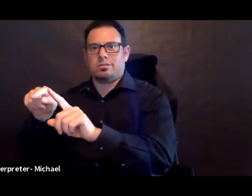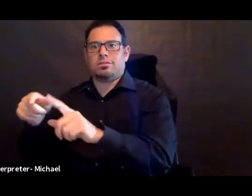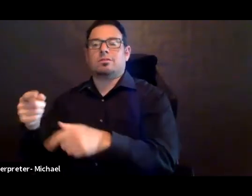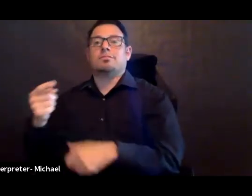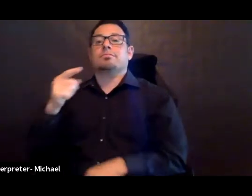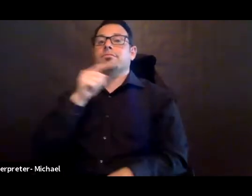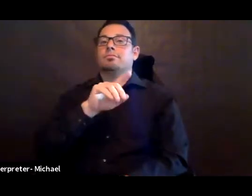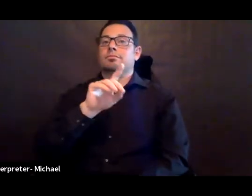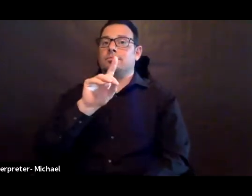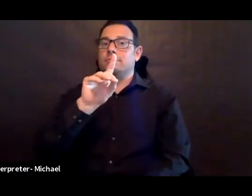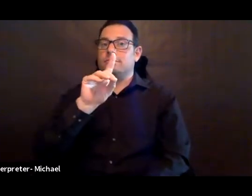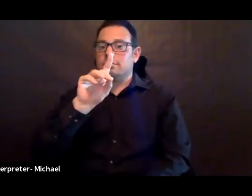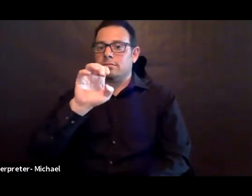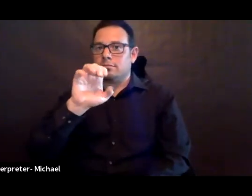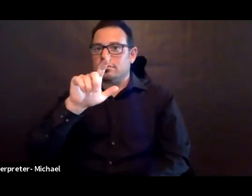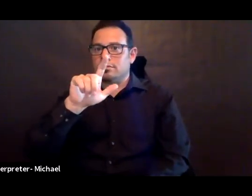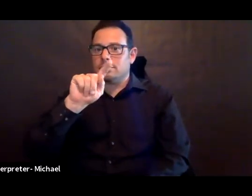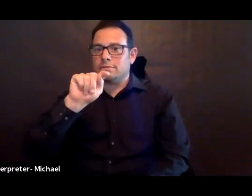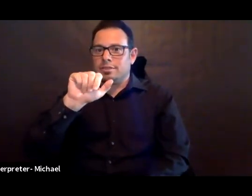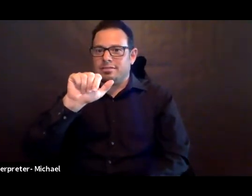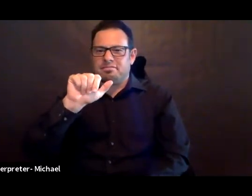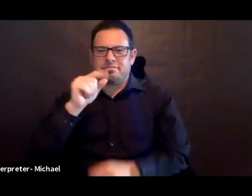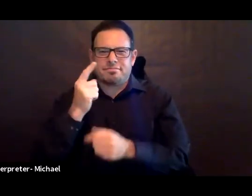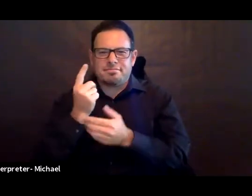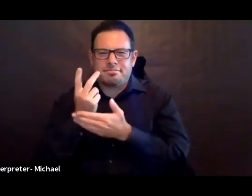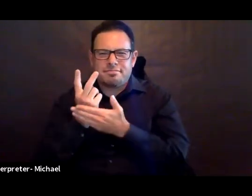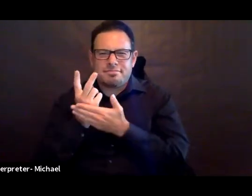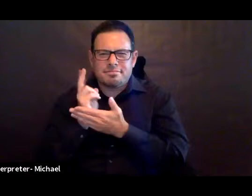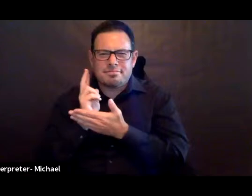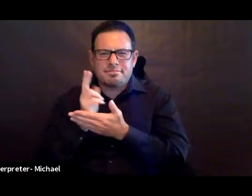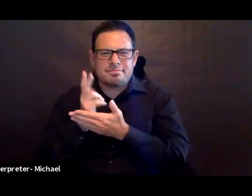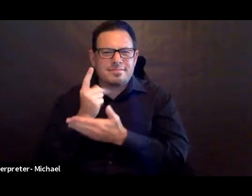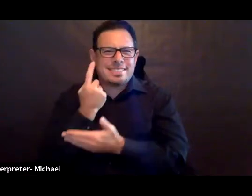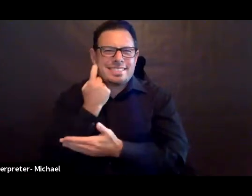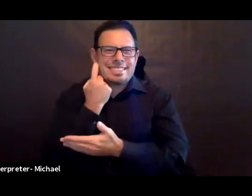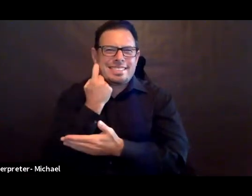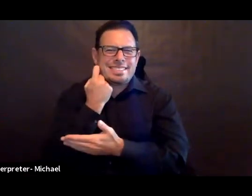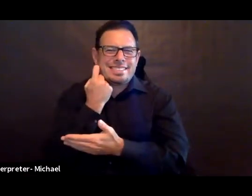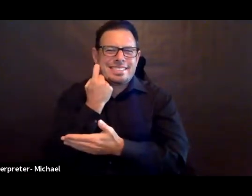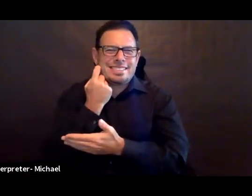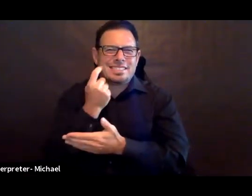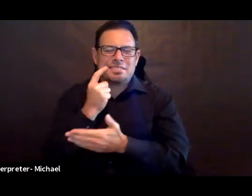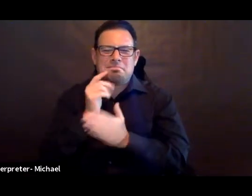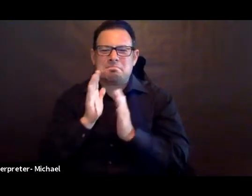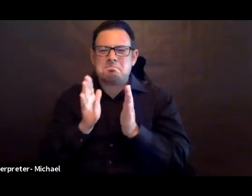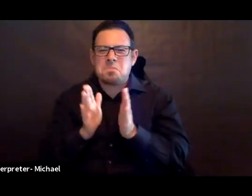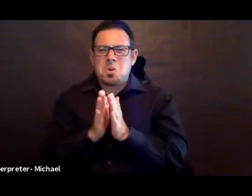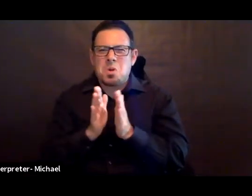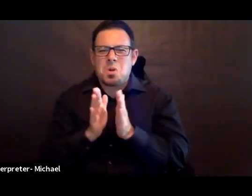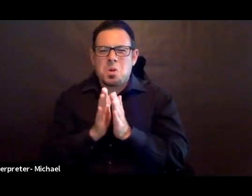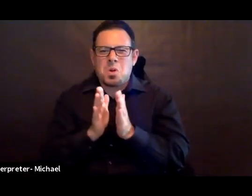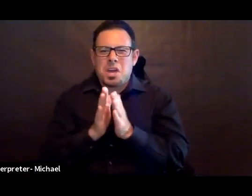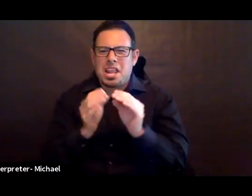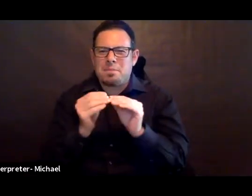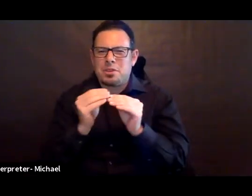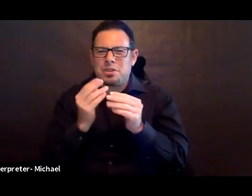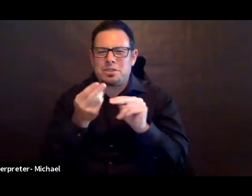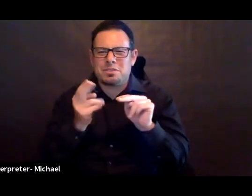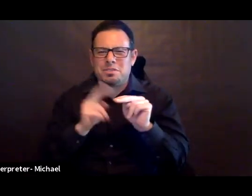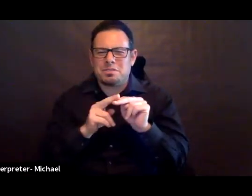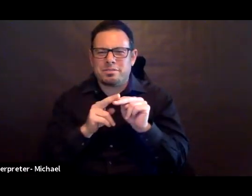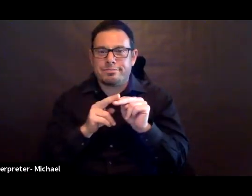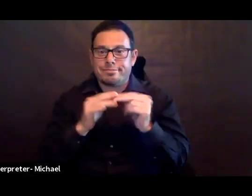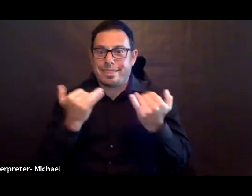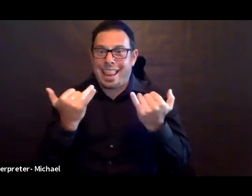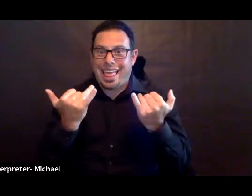that it represented, less than 1% of the cases that we were sequencing. And if